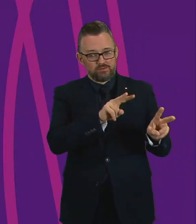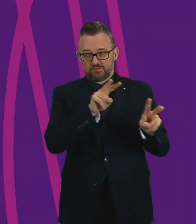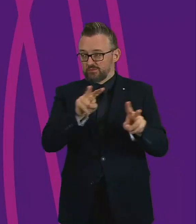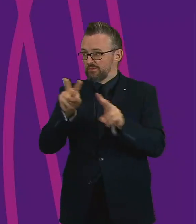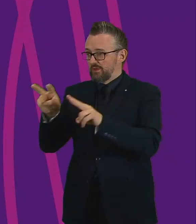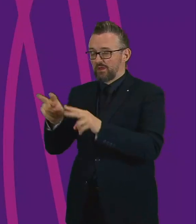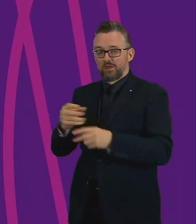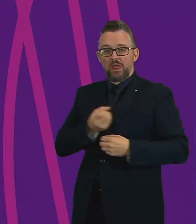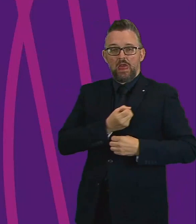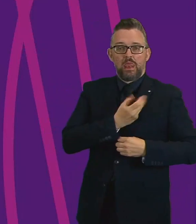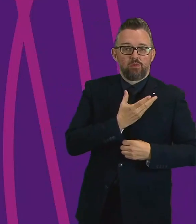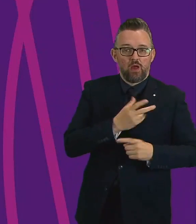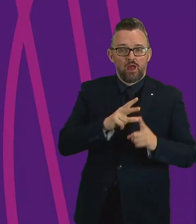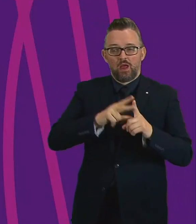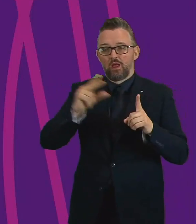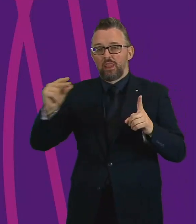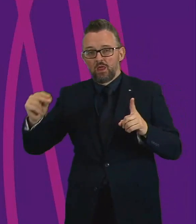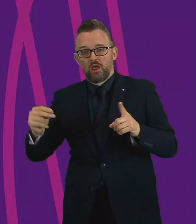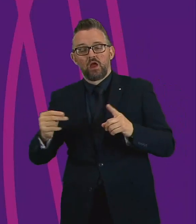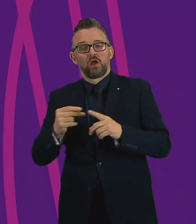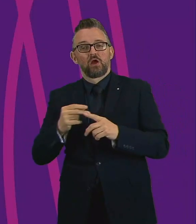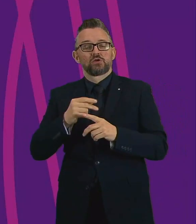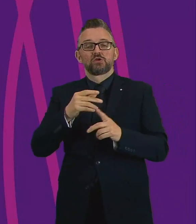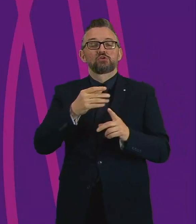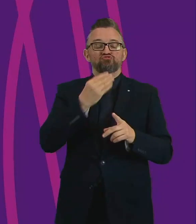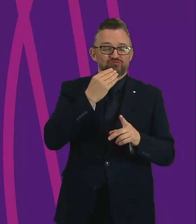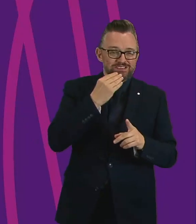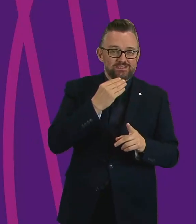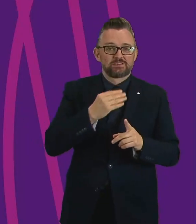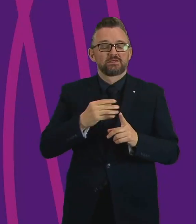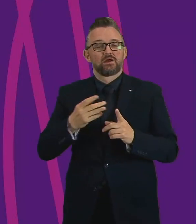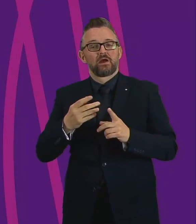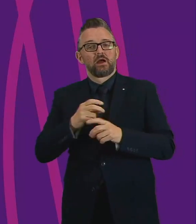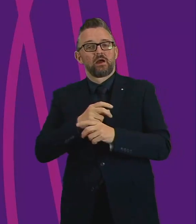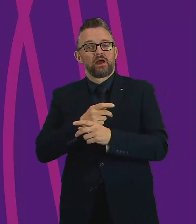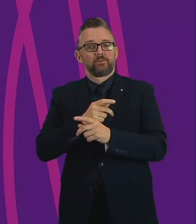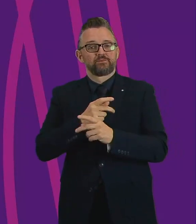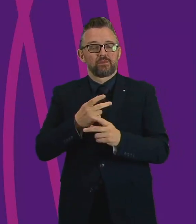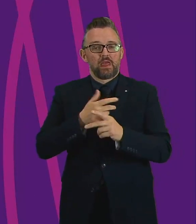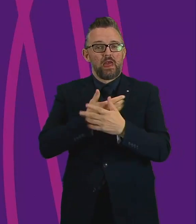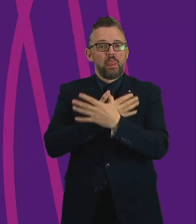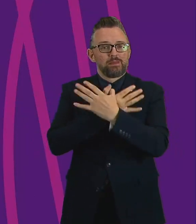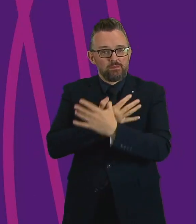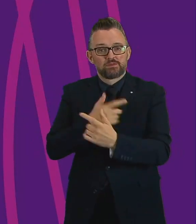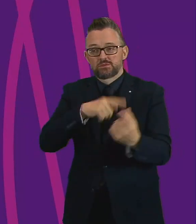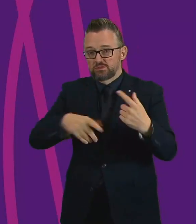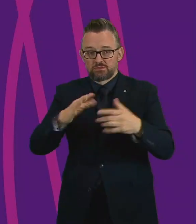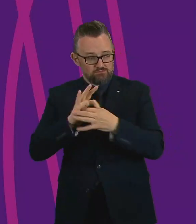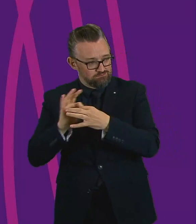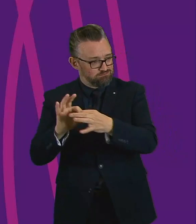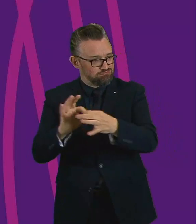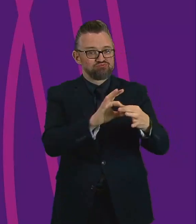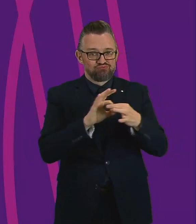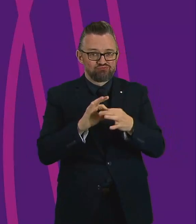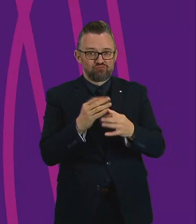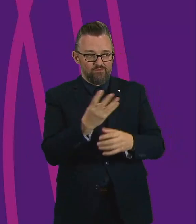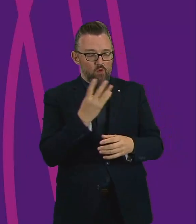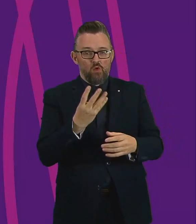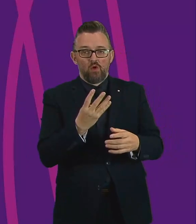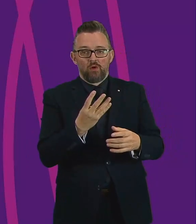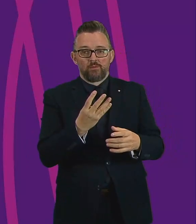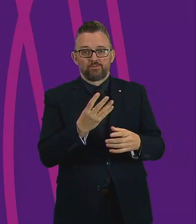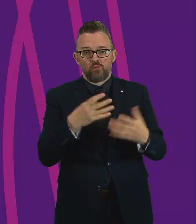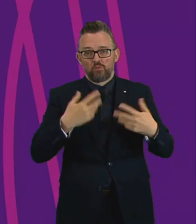from Labour, the Lib Dems and the Greens of the need for additional flexibilities and powers. Presiding Officer,